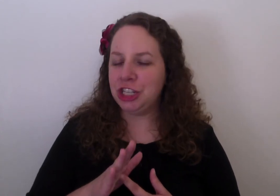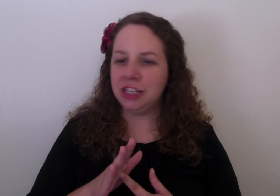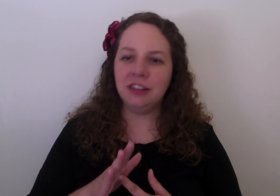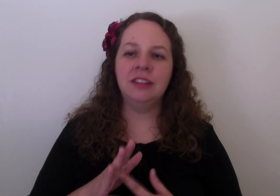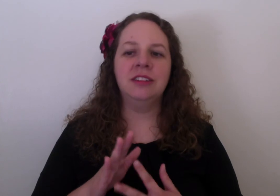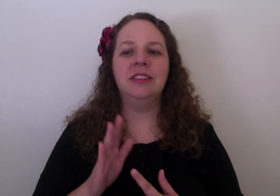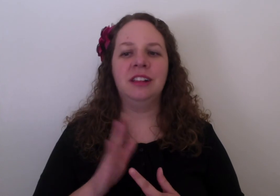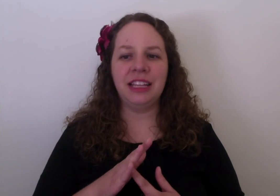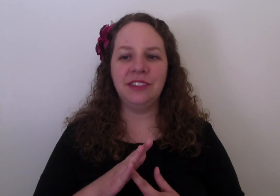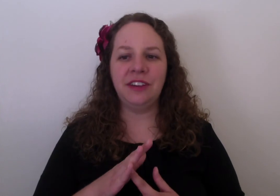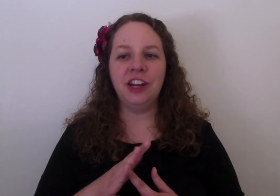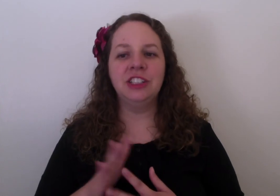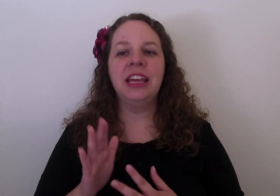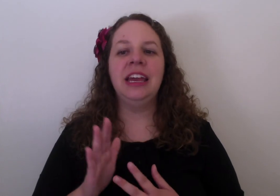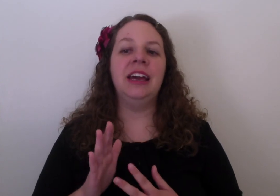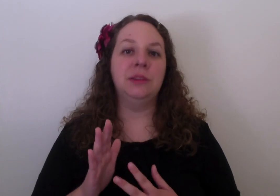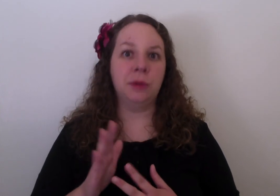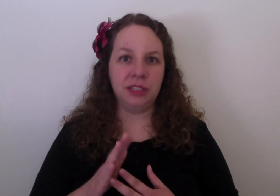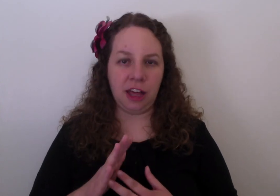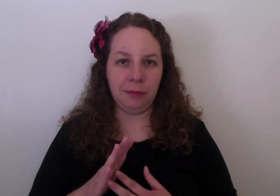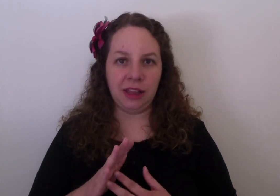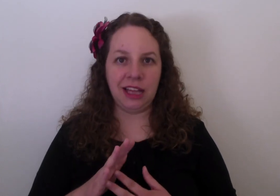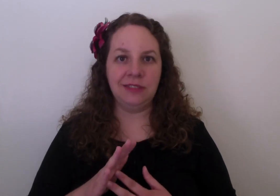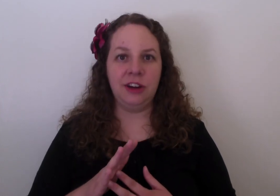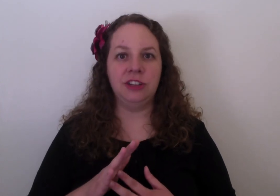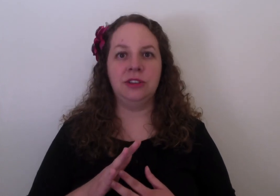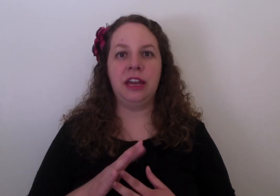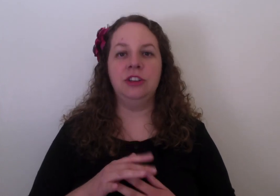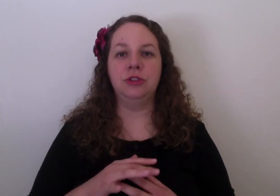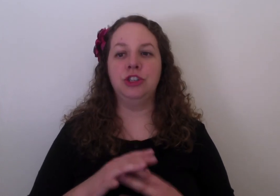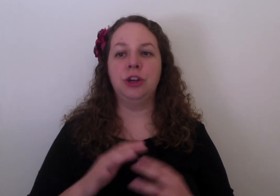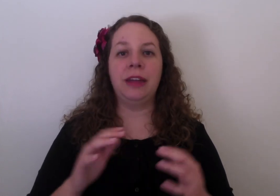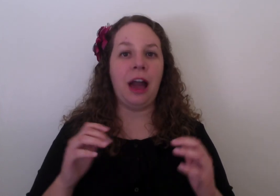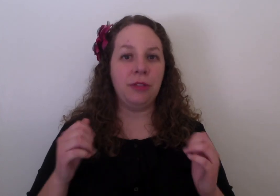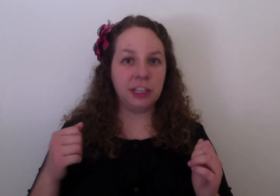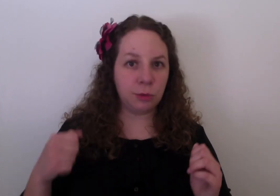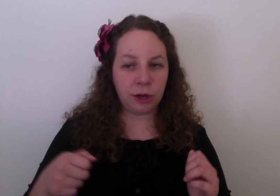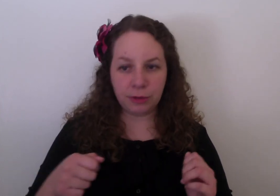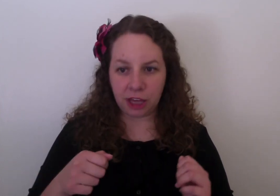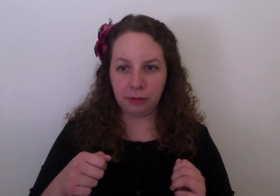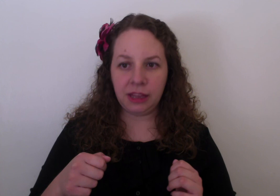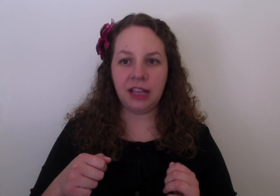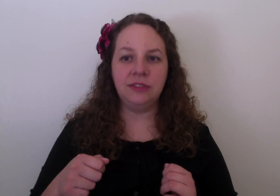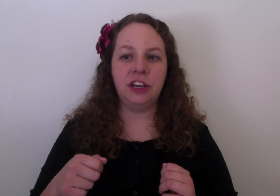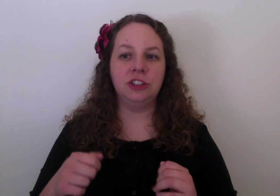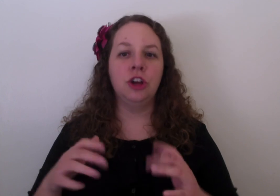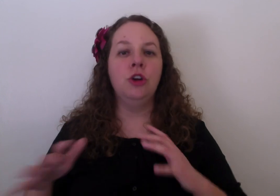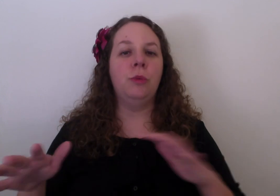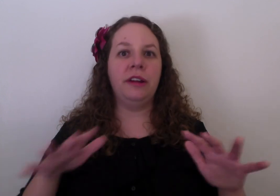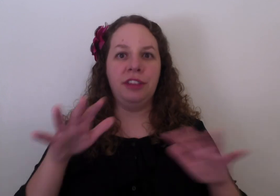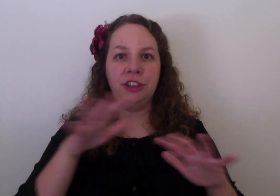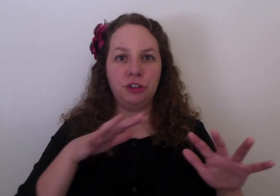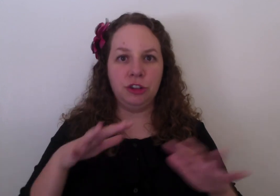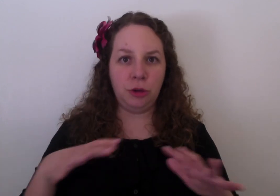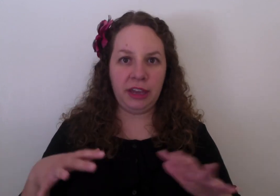location classifiers, as well as the element classifiers, okay? So showing how things work with the element classifiers, where things are located